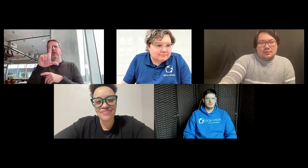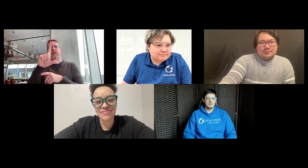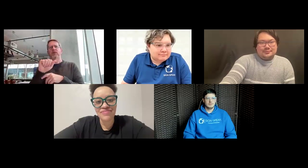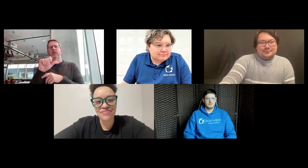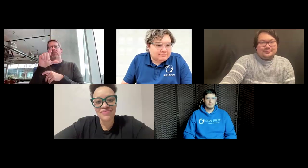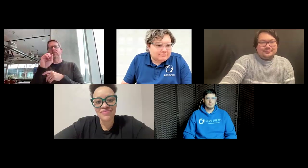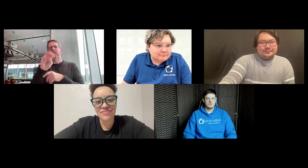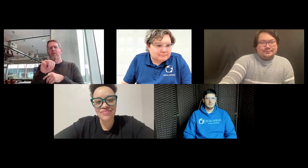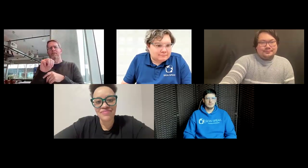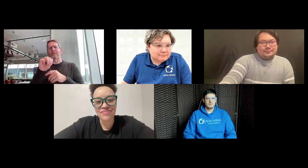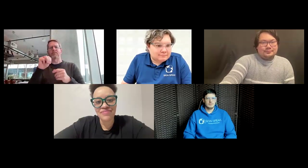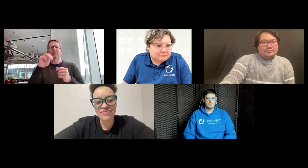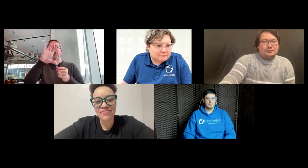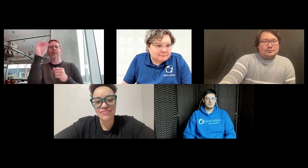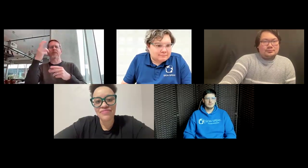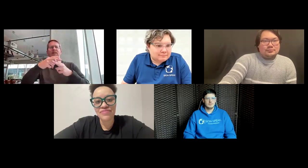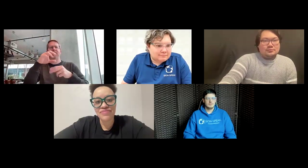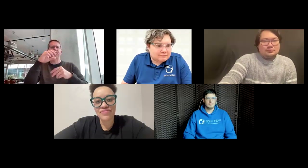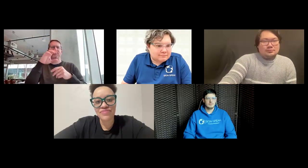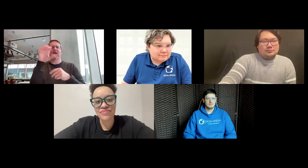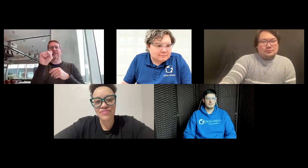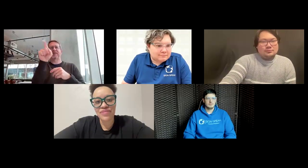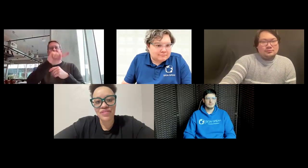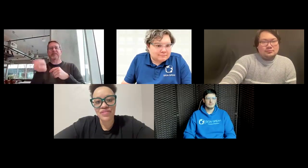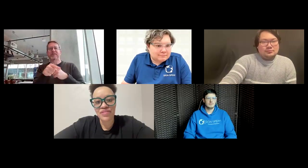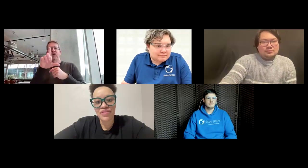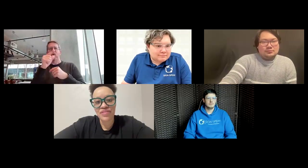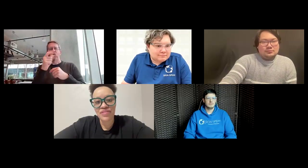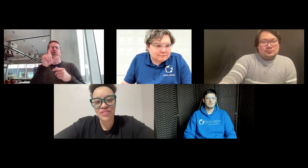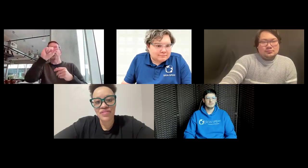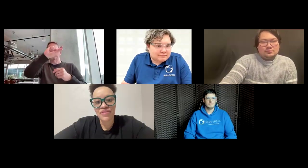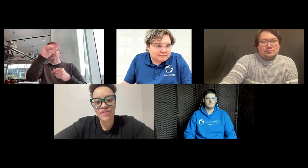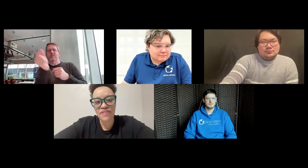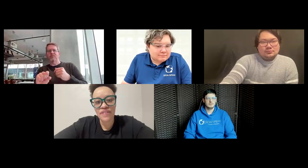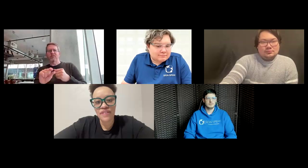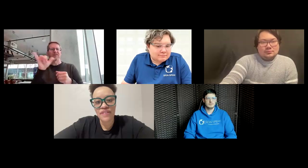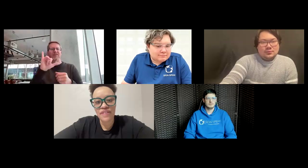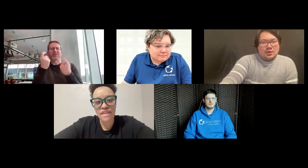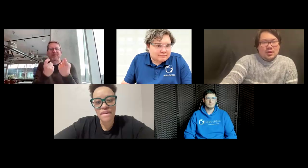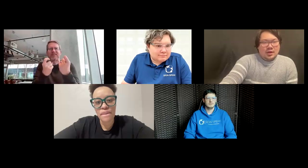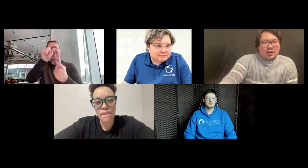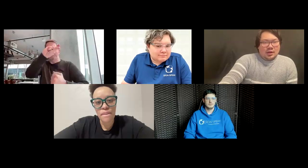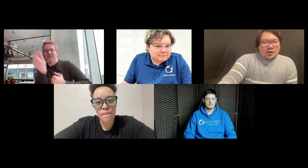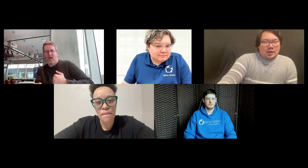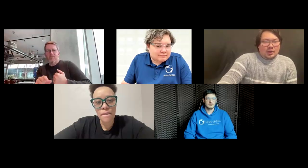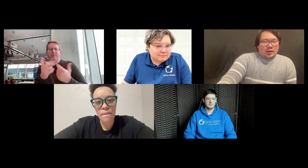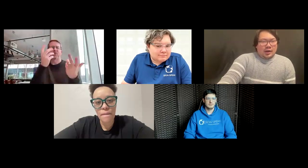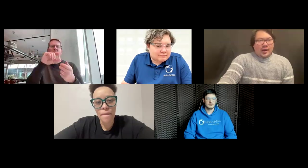I'm working also for Slalom. The company name is called Slalom. I sign it like this, like we're